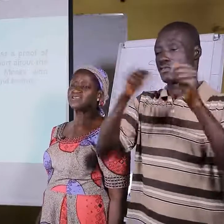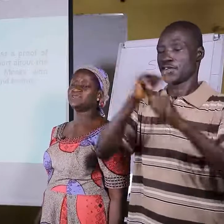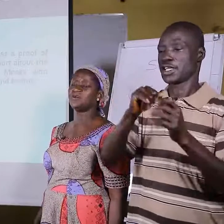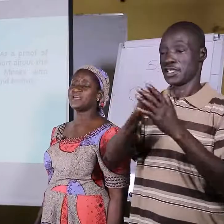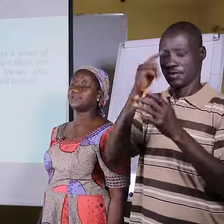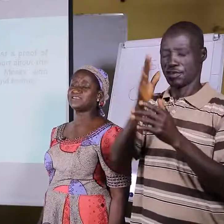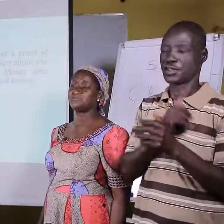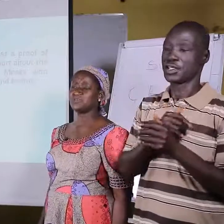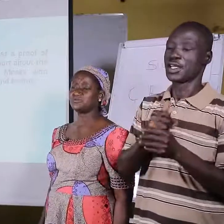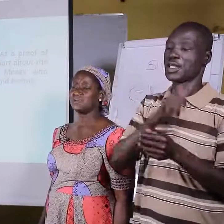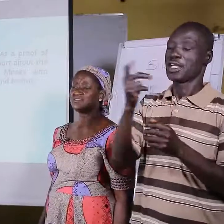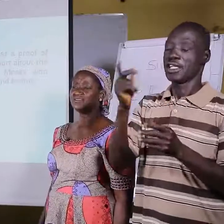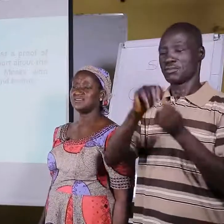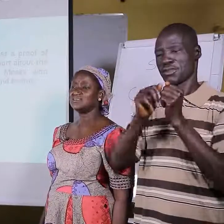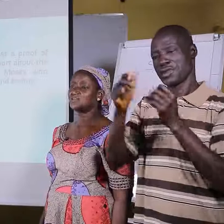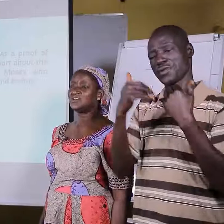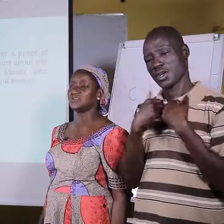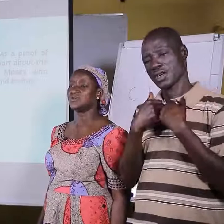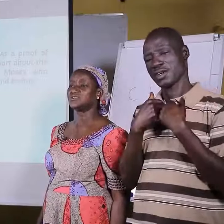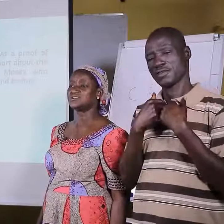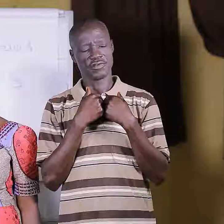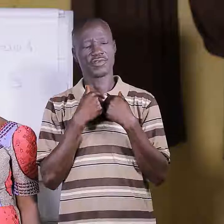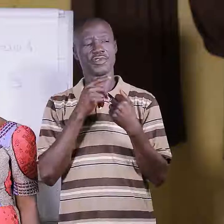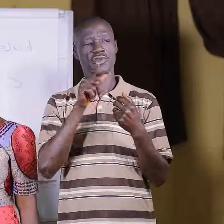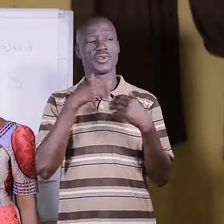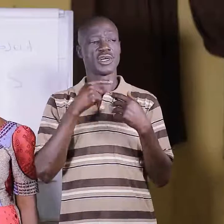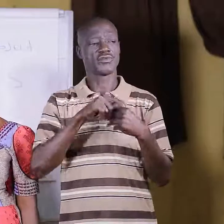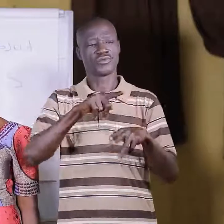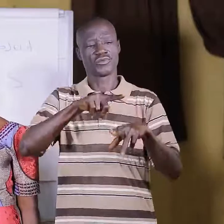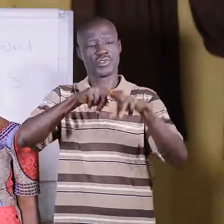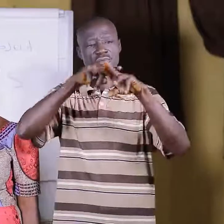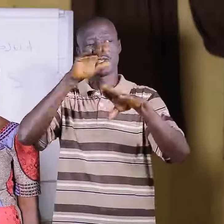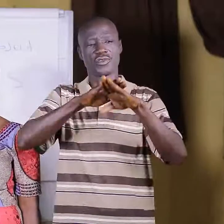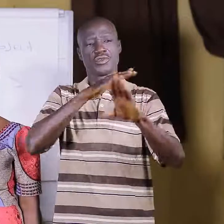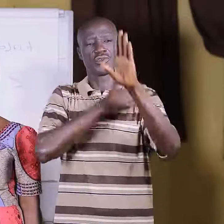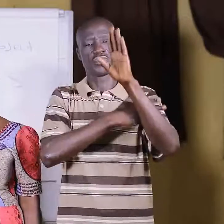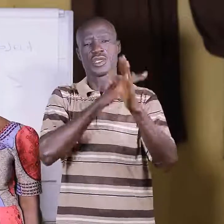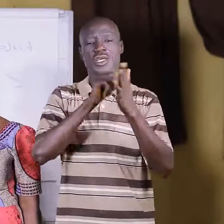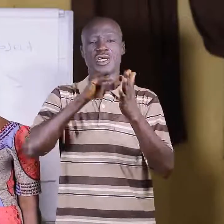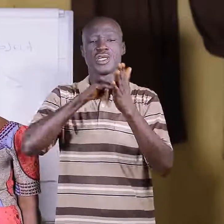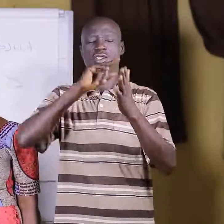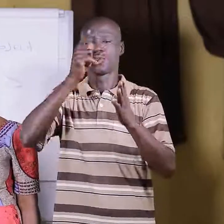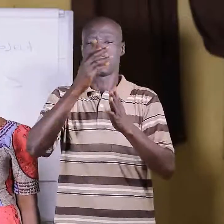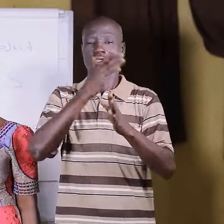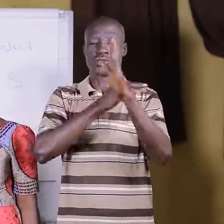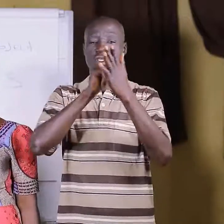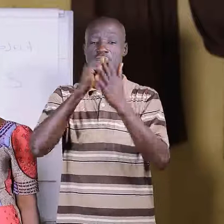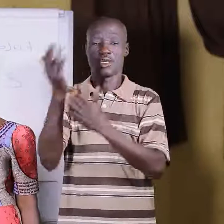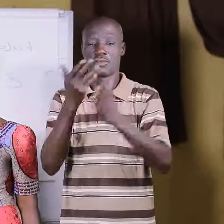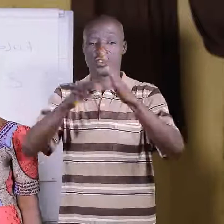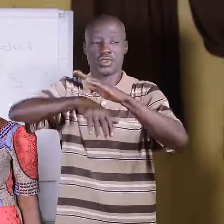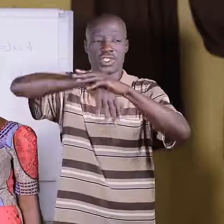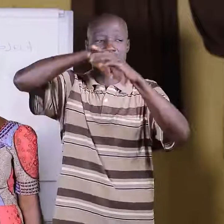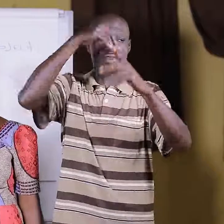So whatever we are facing, my students, it is only God that can bring us out of those predicaments. Never you